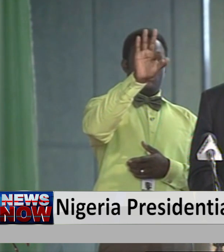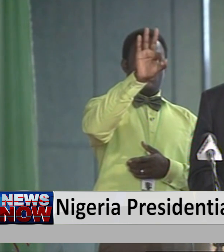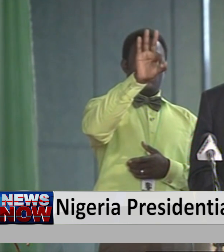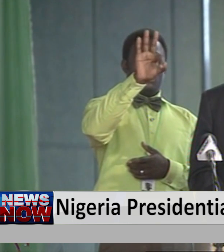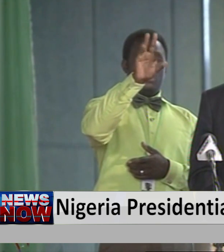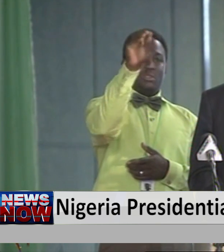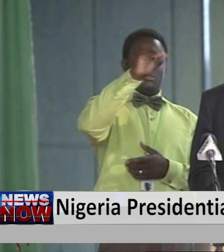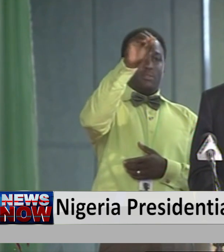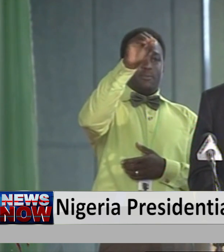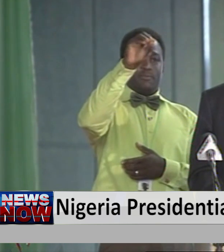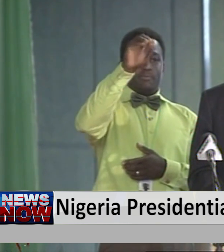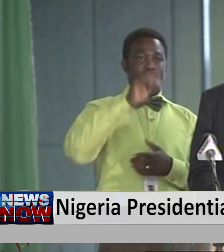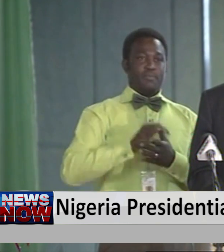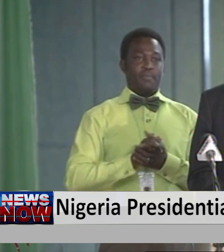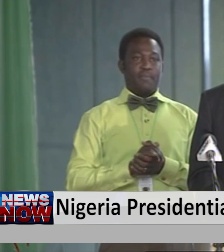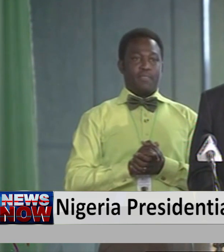308290.